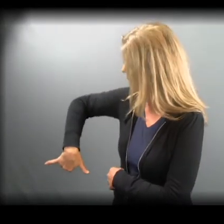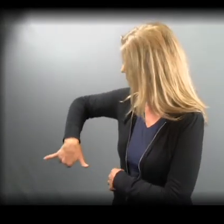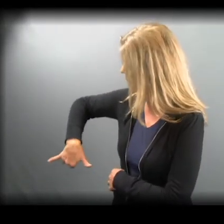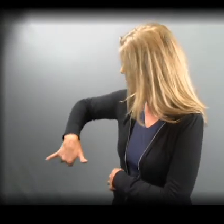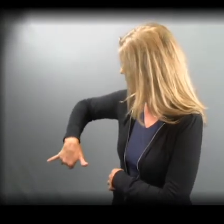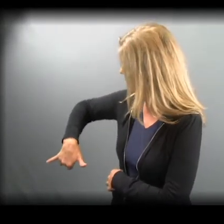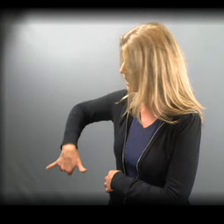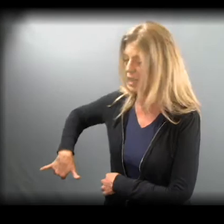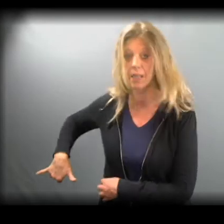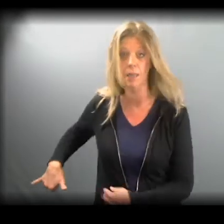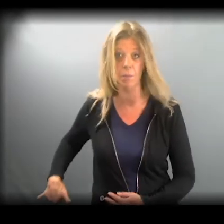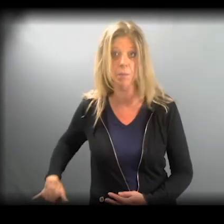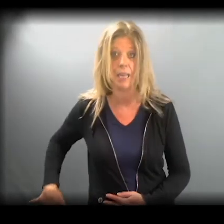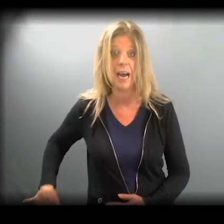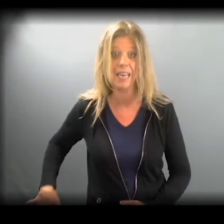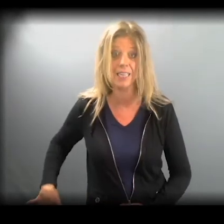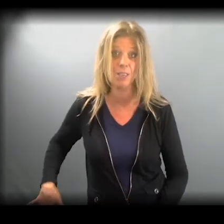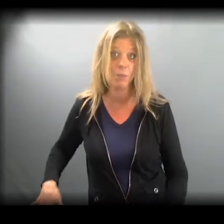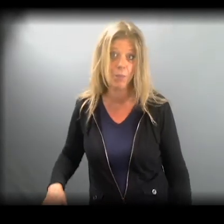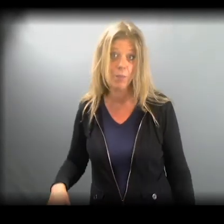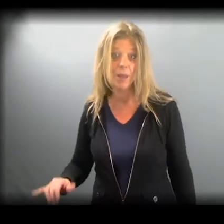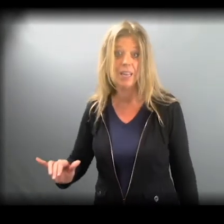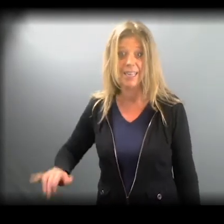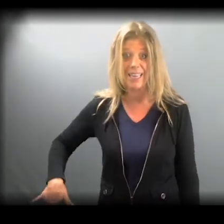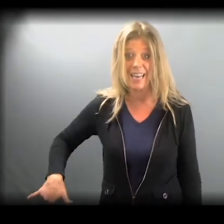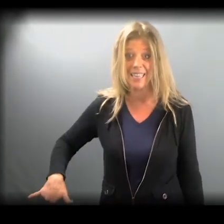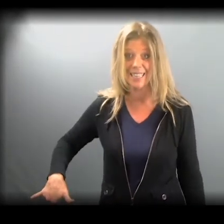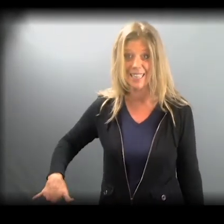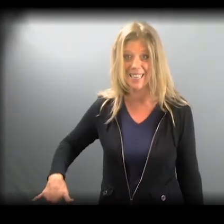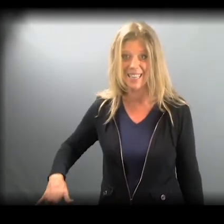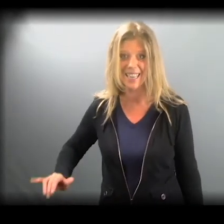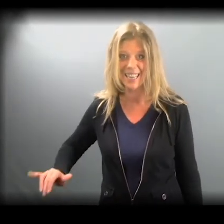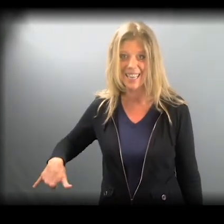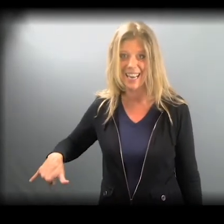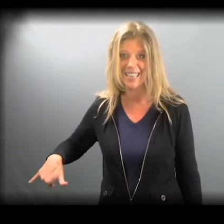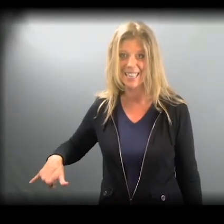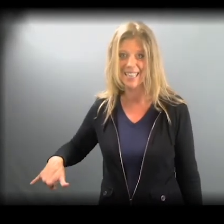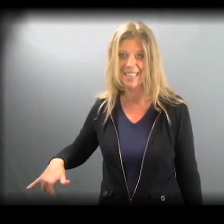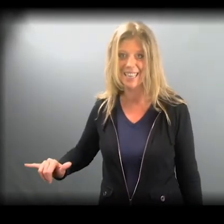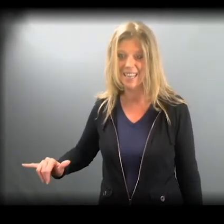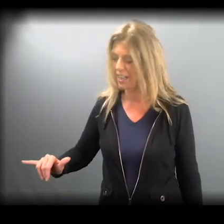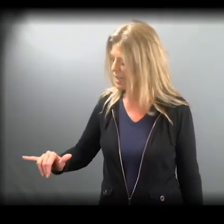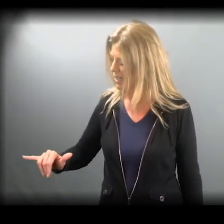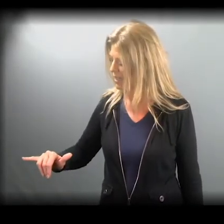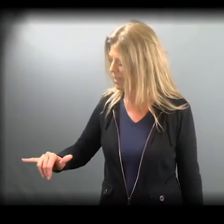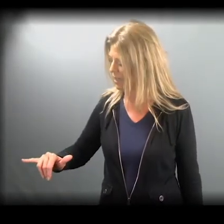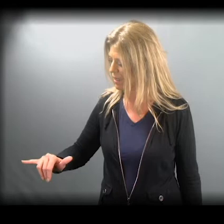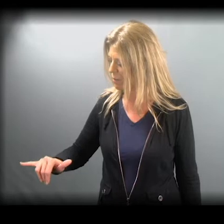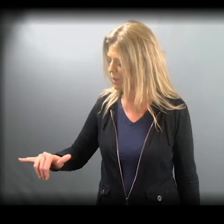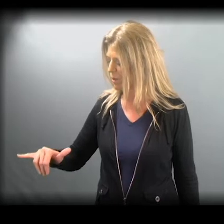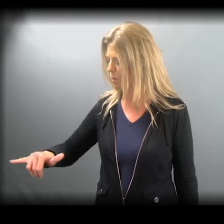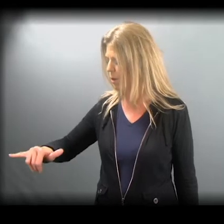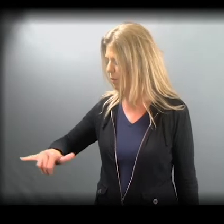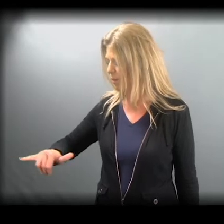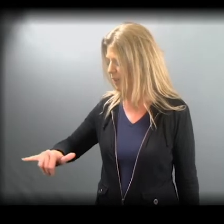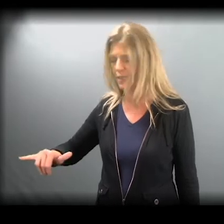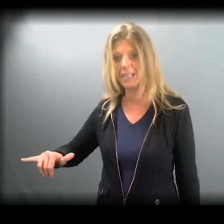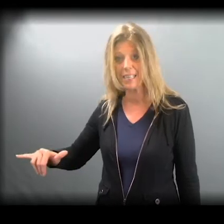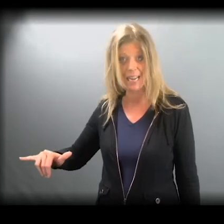up facing behind you. Yet. And it starts with your palm is facing